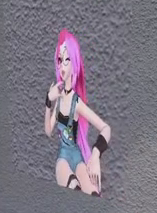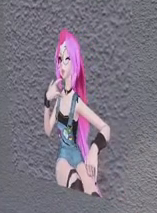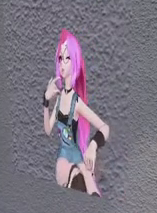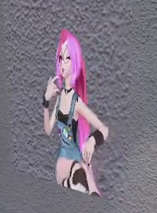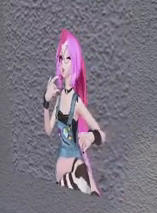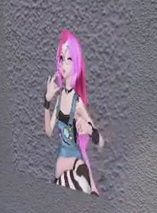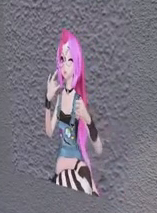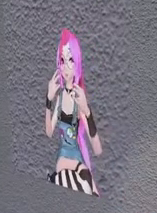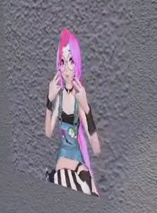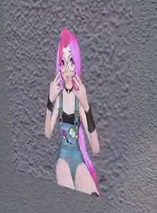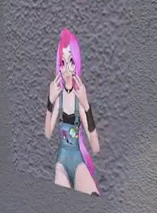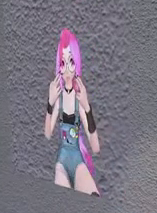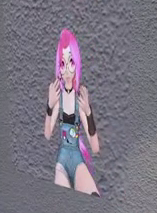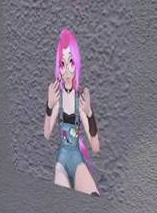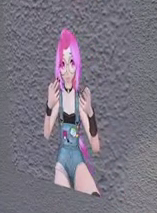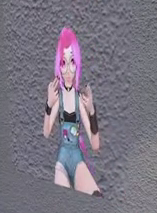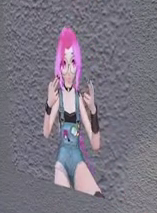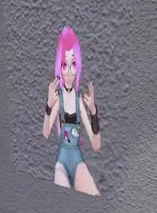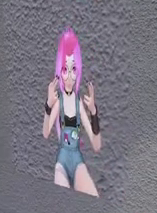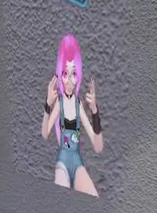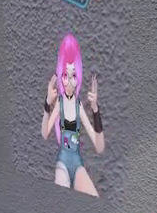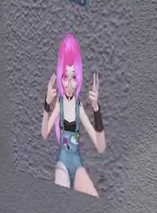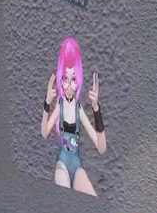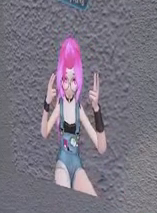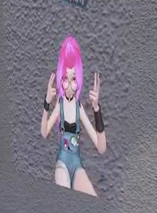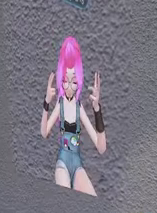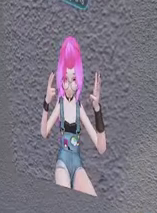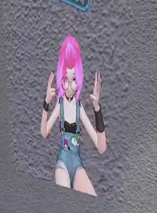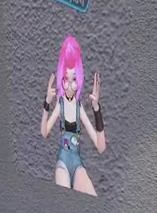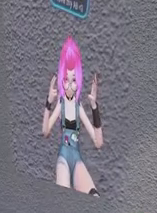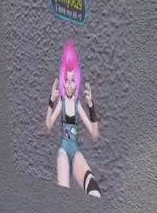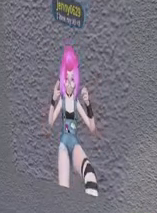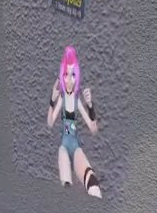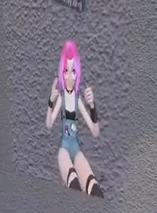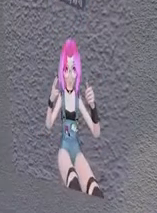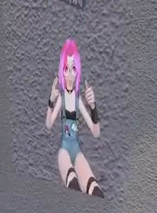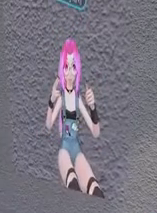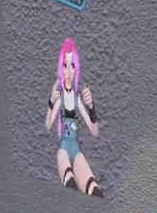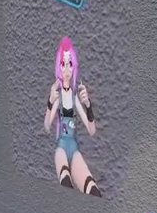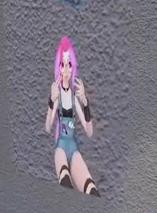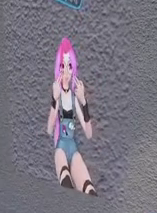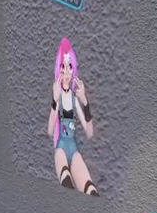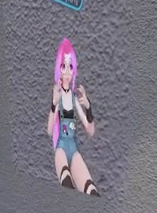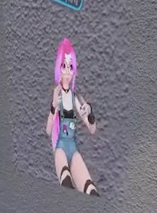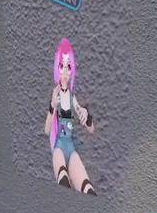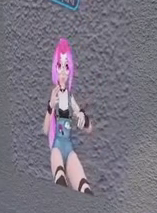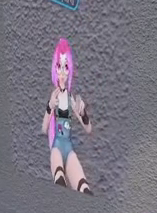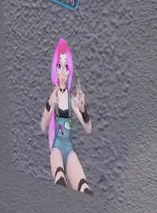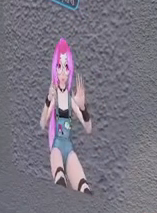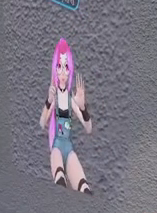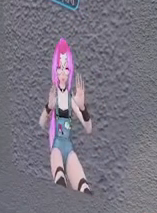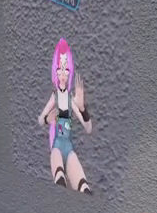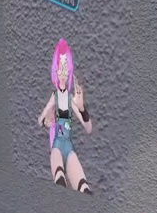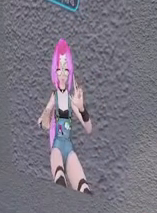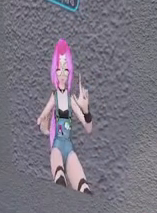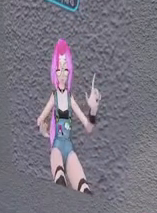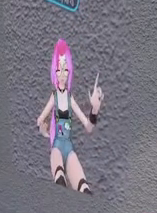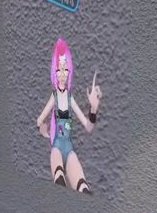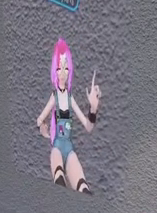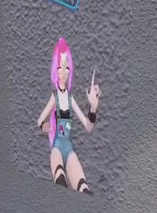now. So go ahead and take a look at... Oh, there goes my leg. Take a look at the bottom left of